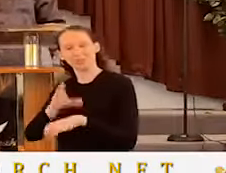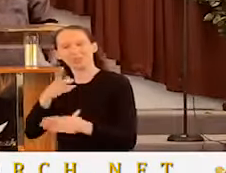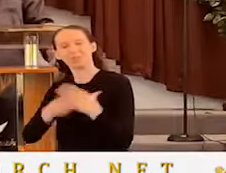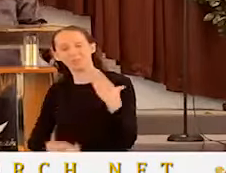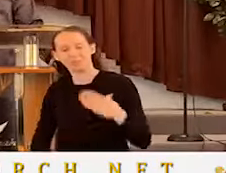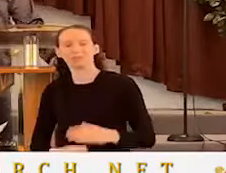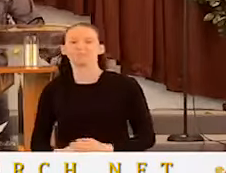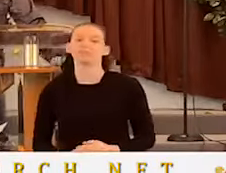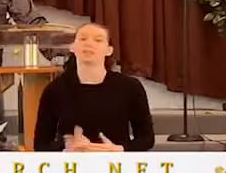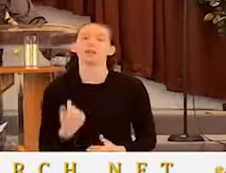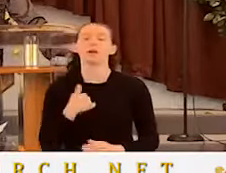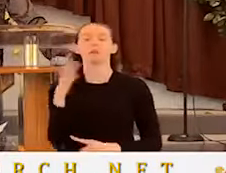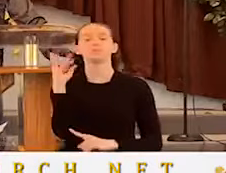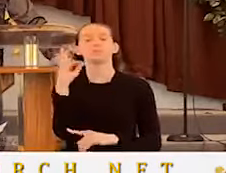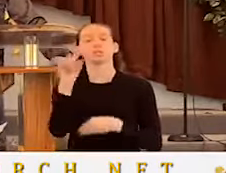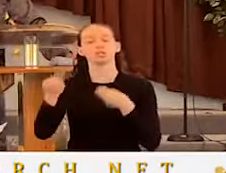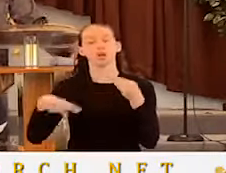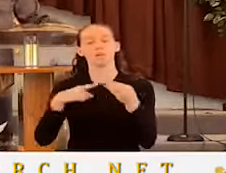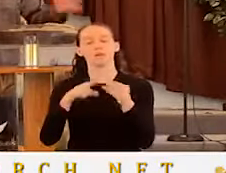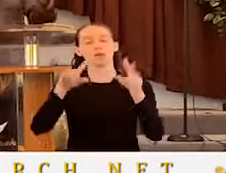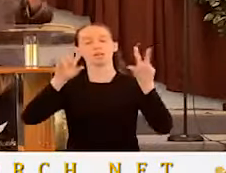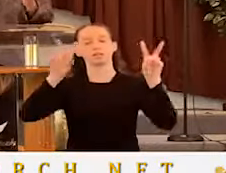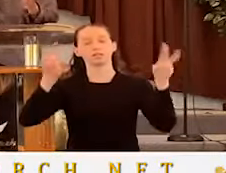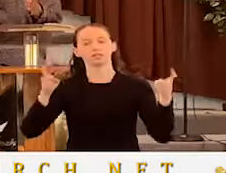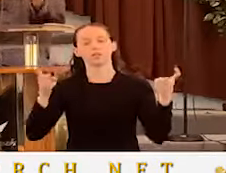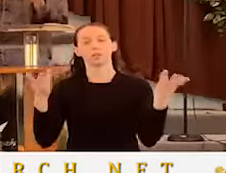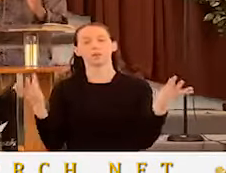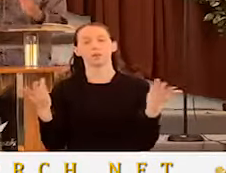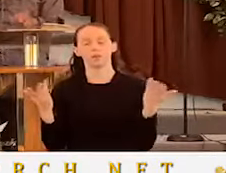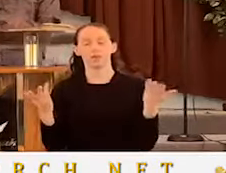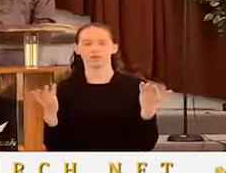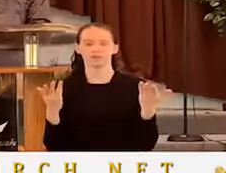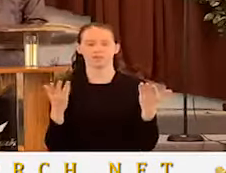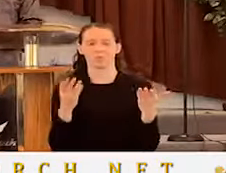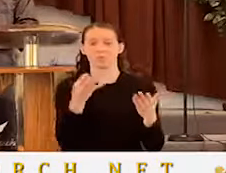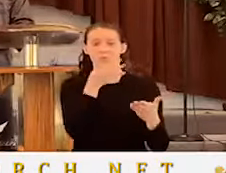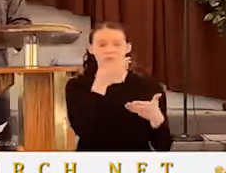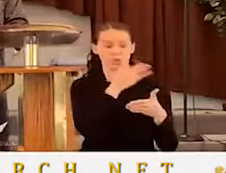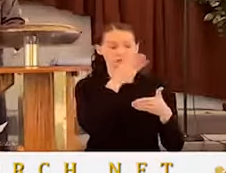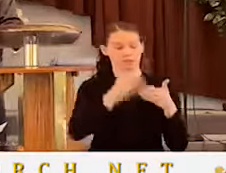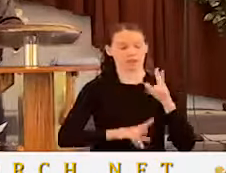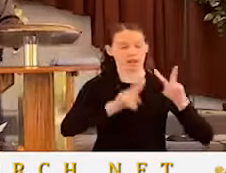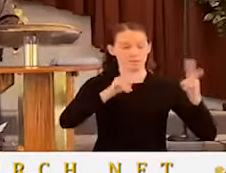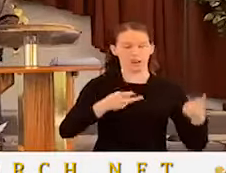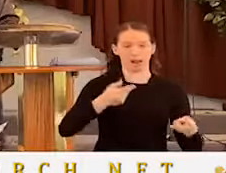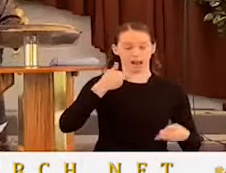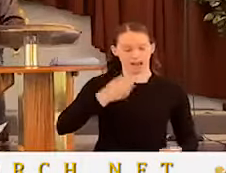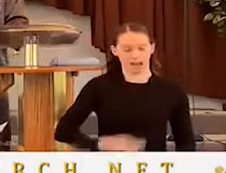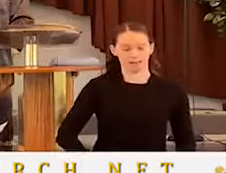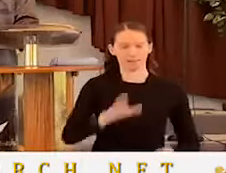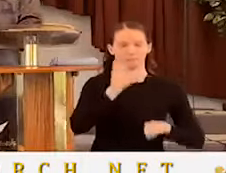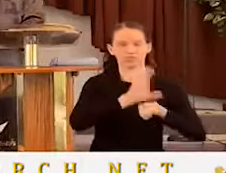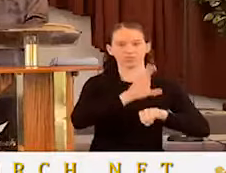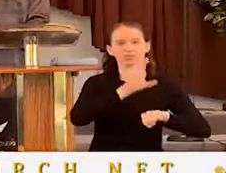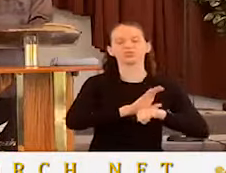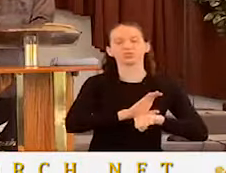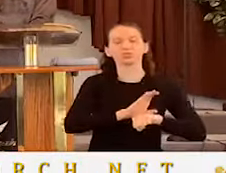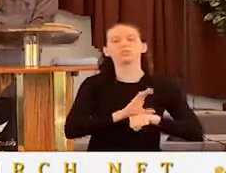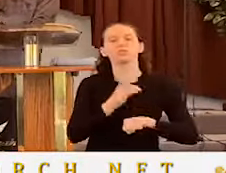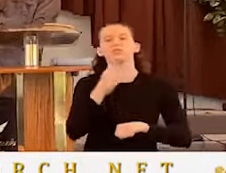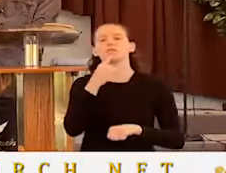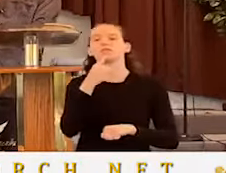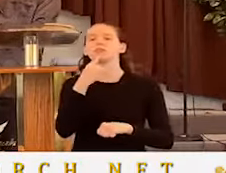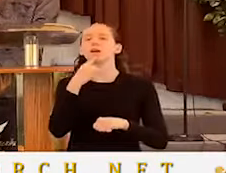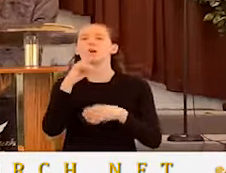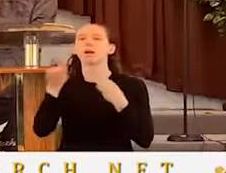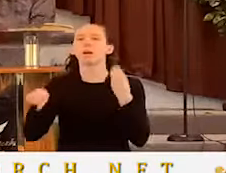talk to you from the subject, as we conclude the series, I Am the Church. I want to talk